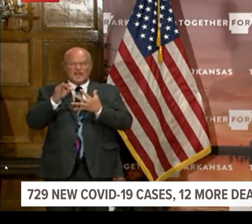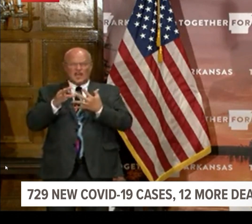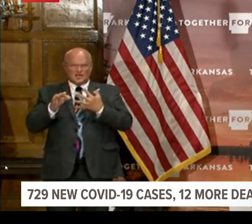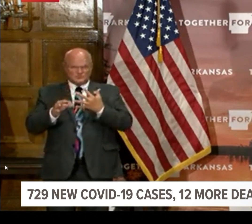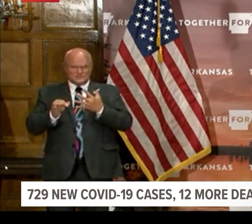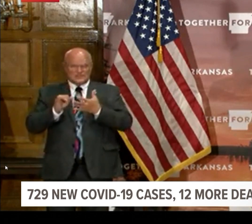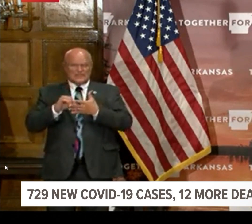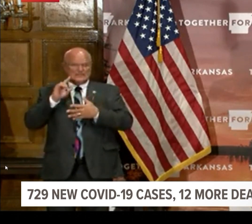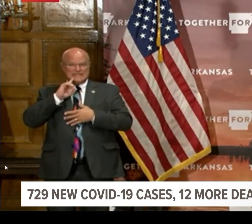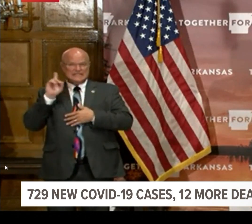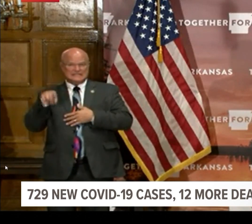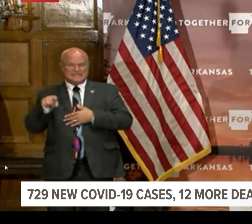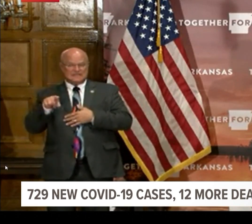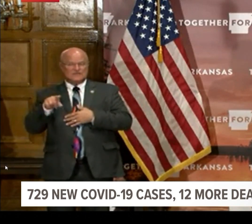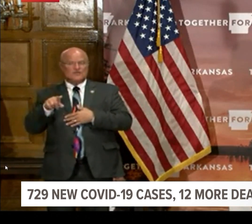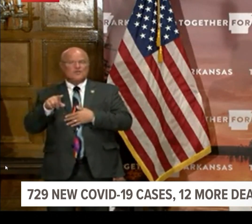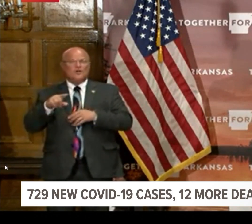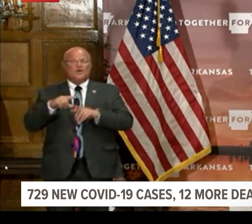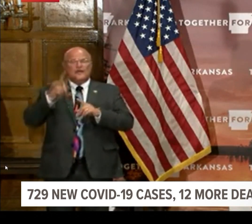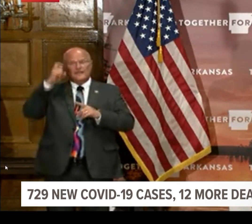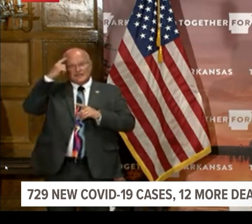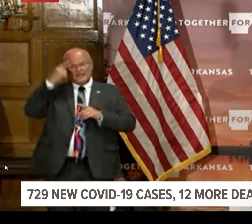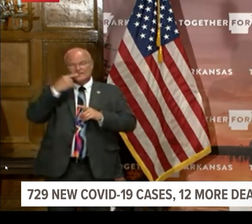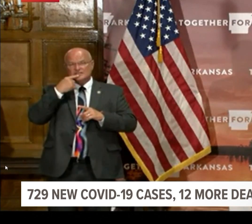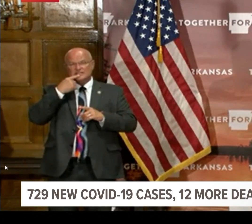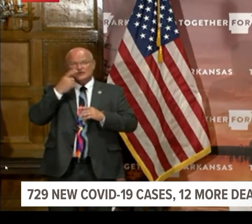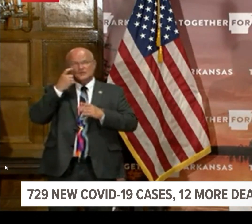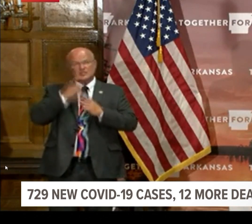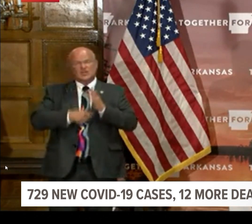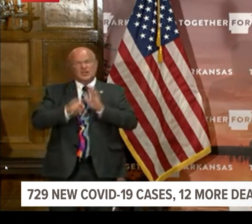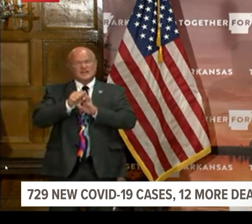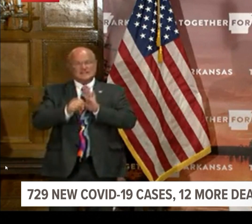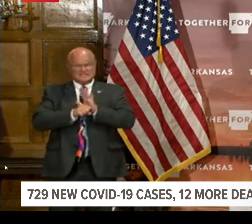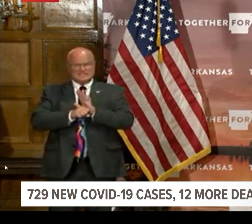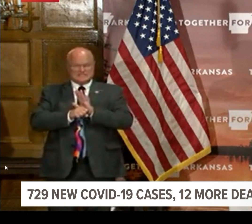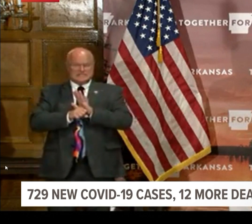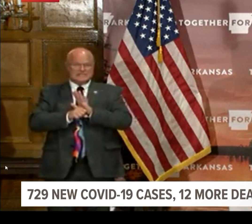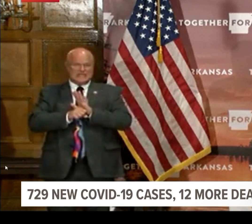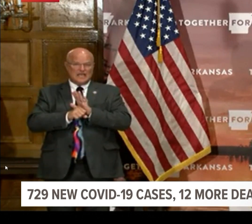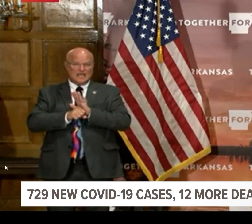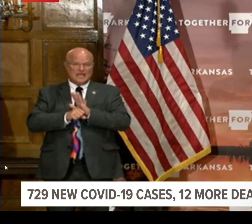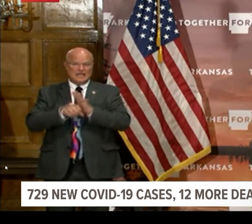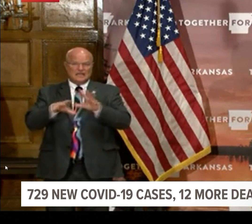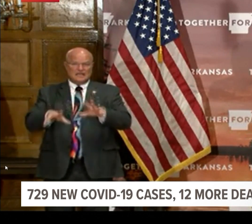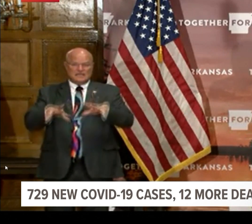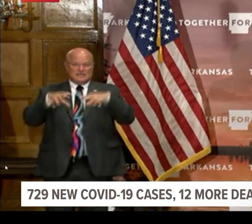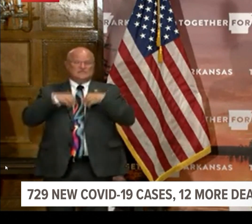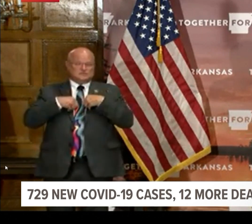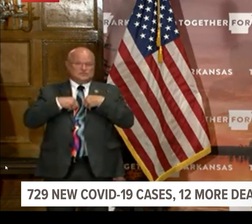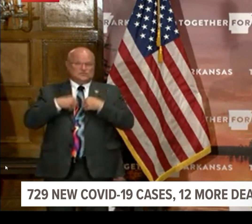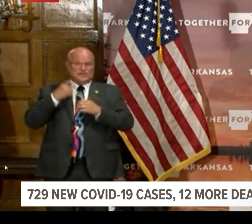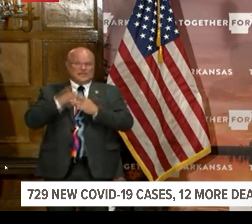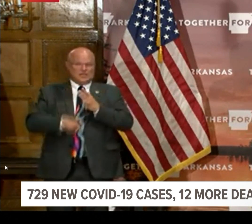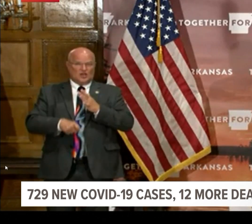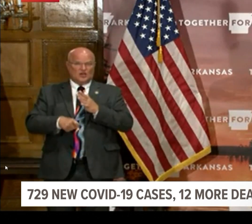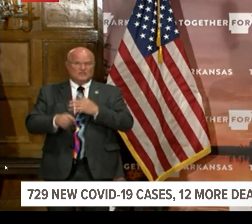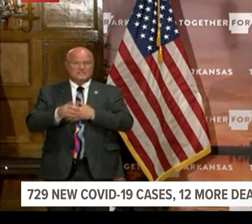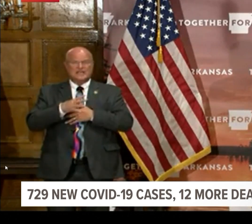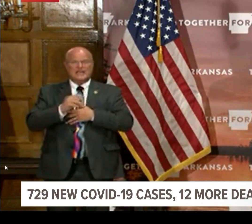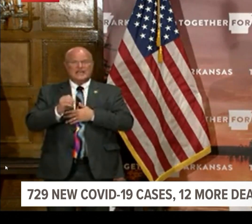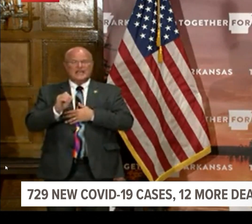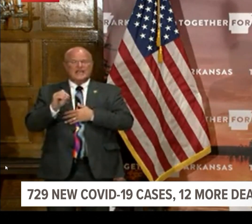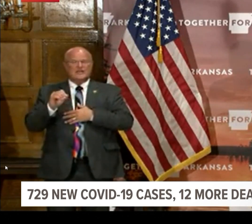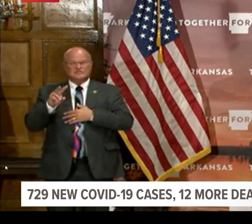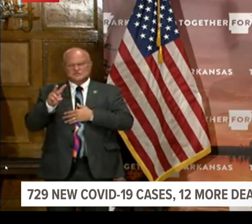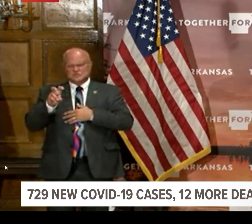the executive order, as the governor mentioned, it would have cost the state to be able to take on that cost, and our low-end projections were